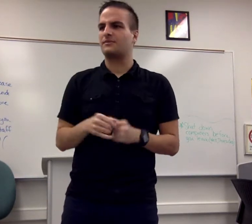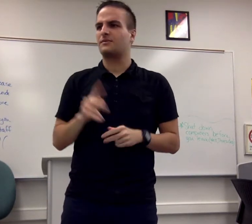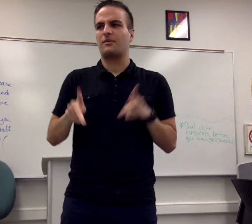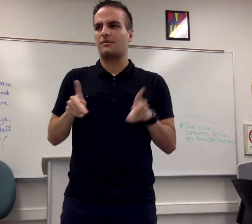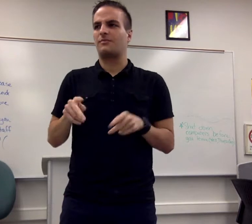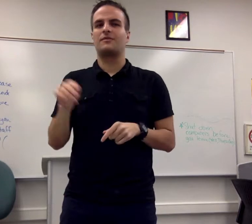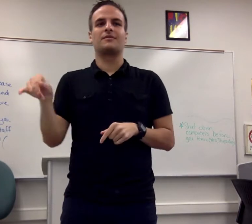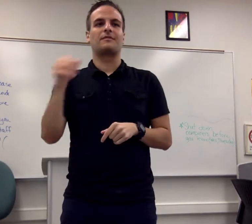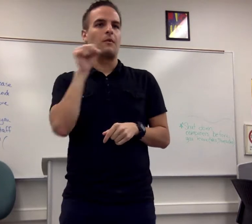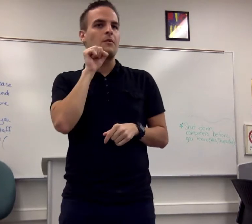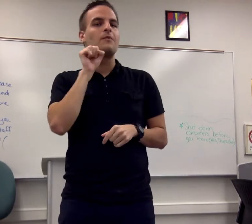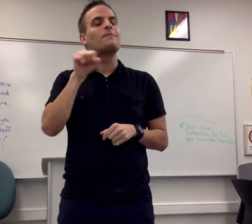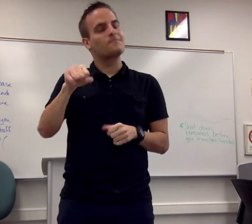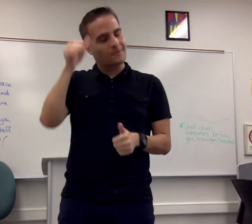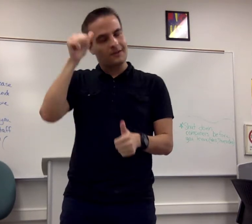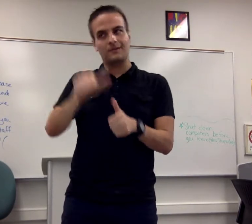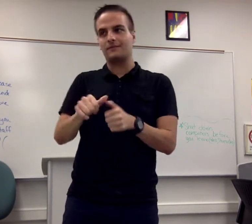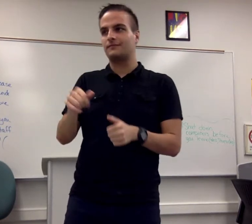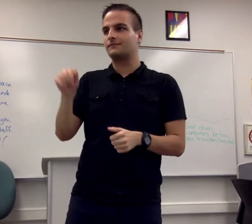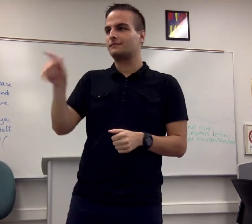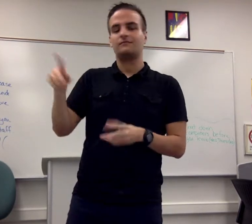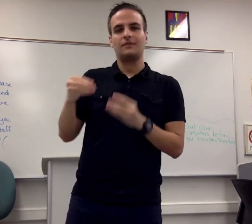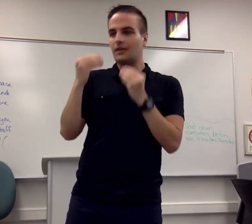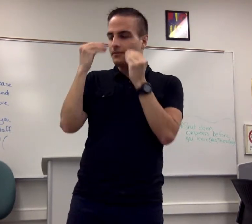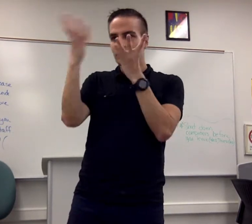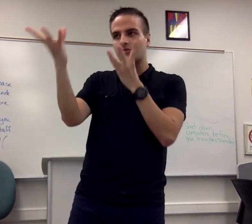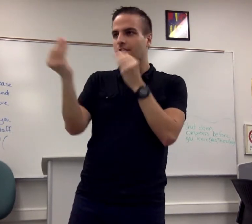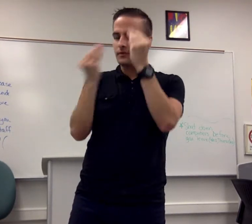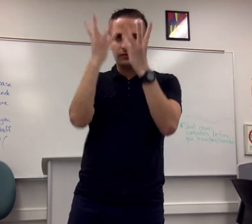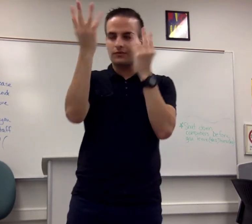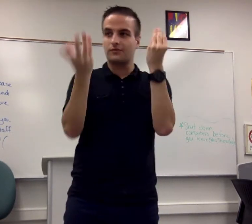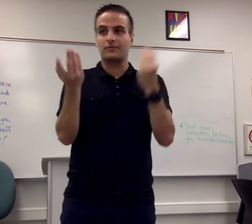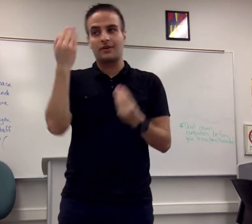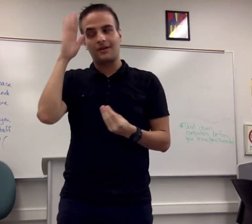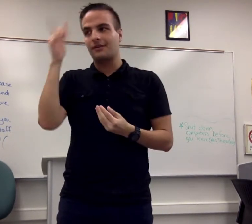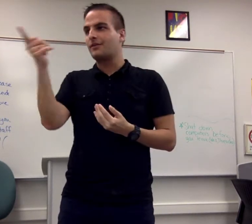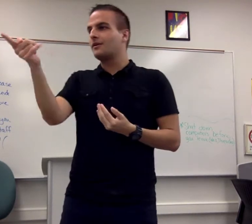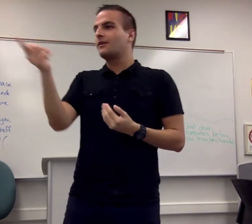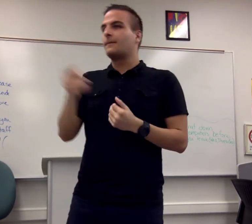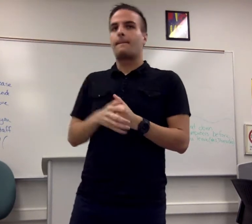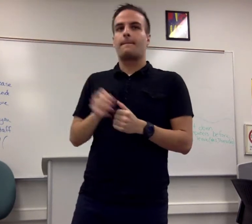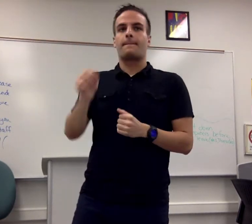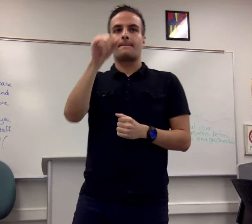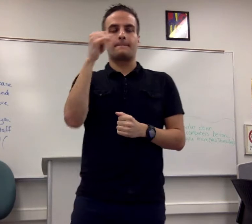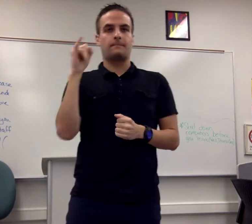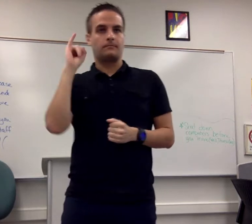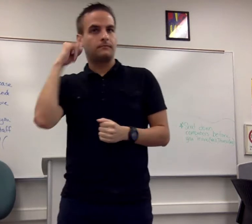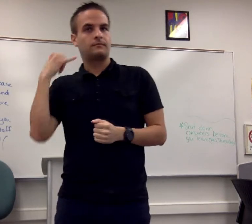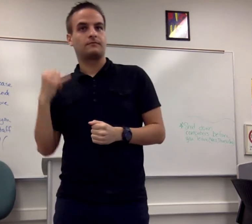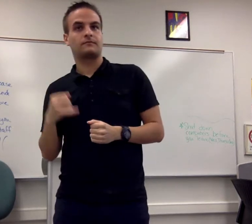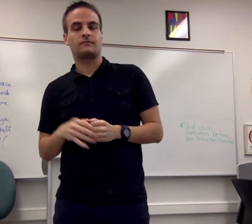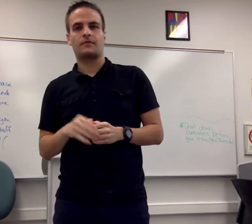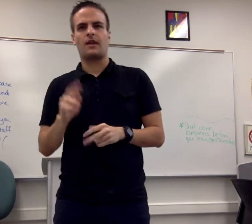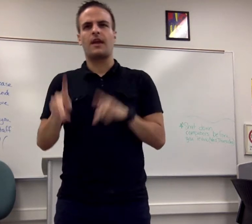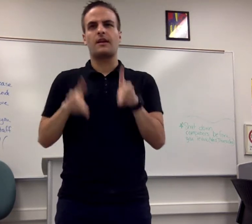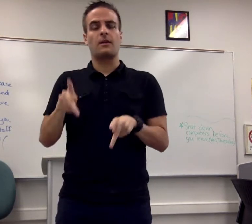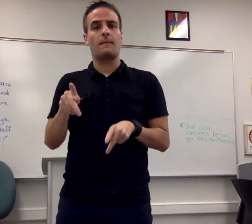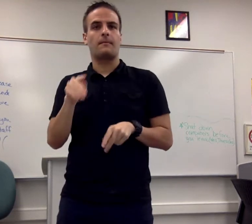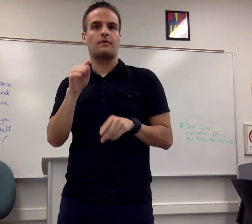like throwing out options. Yes, you want to do that, but get the person who's sitting closest to them to get their attention. Nah, I would just keep going.